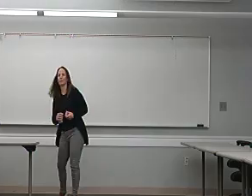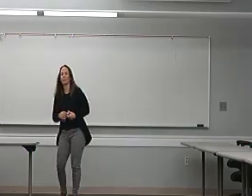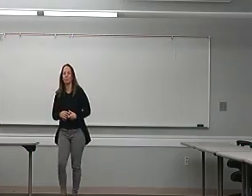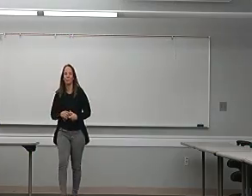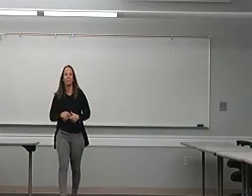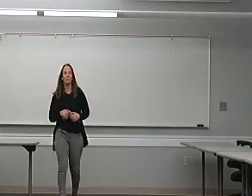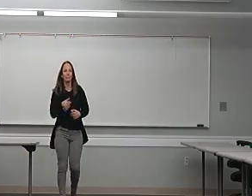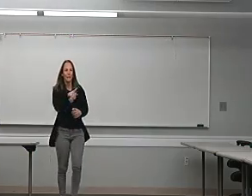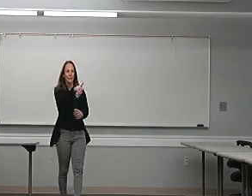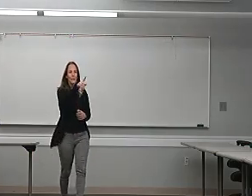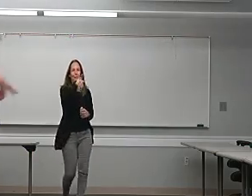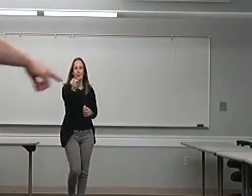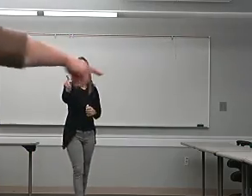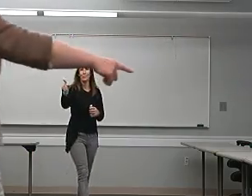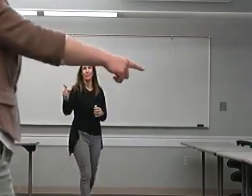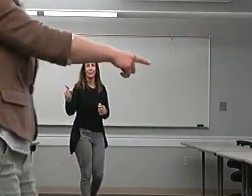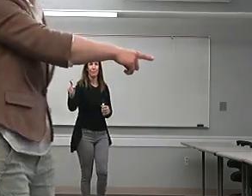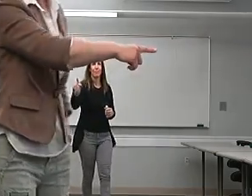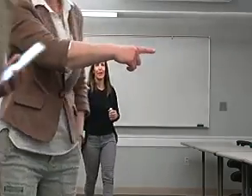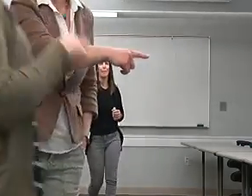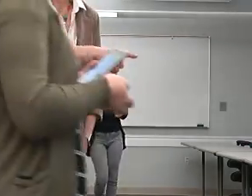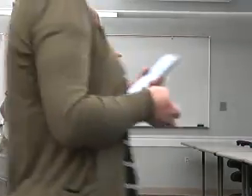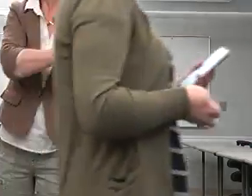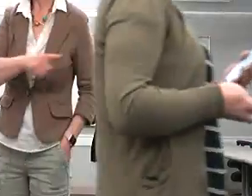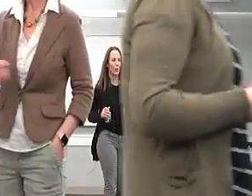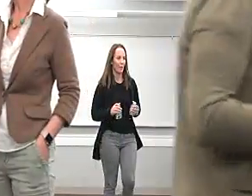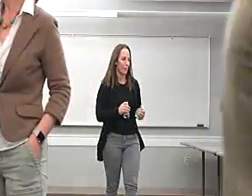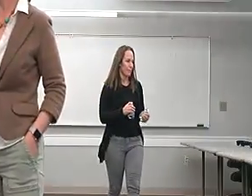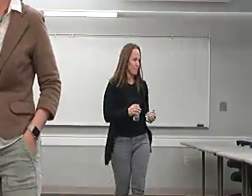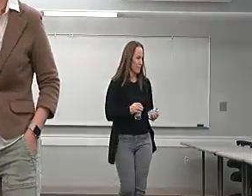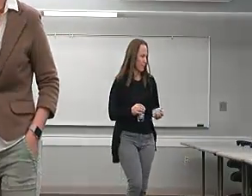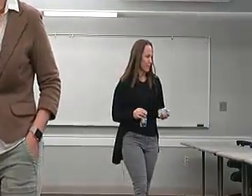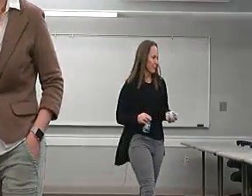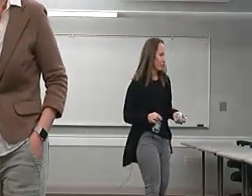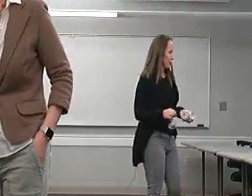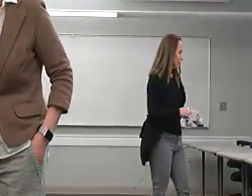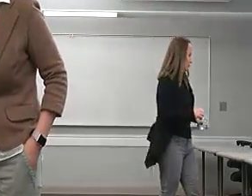Yep, this little, one of these shapes.